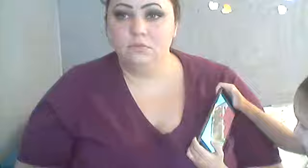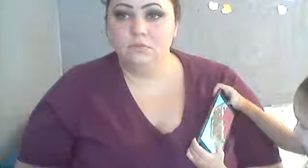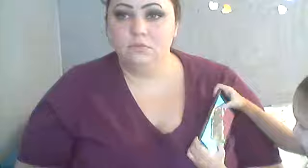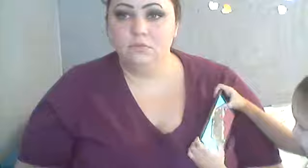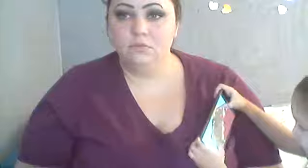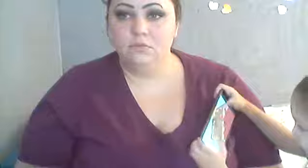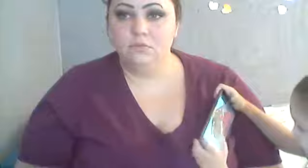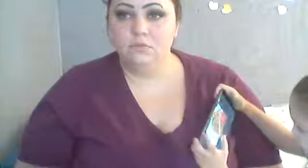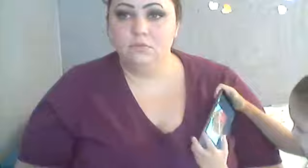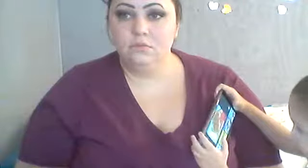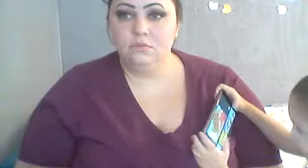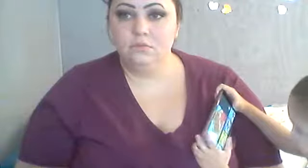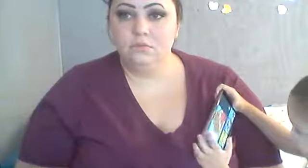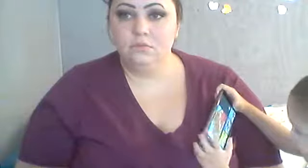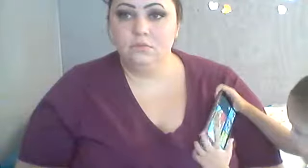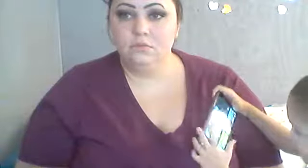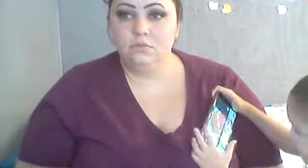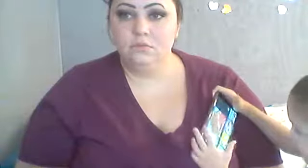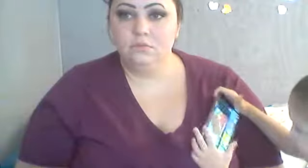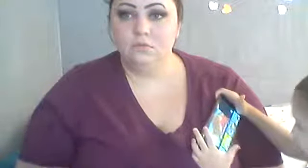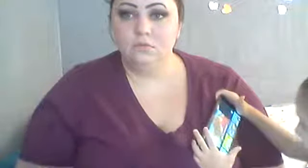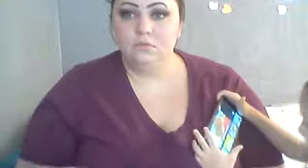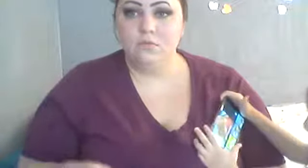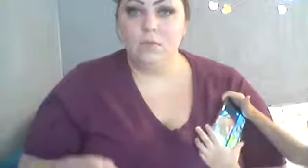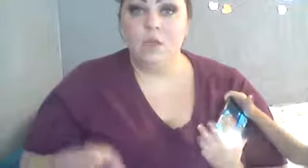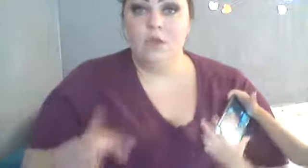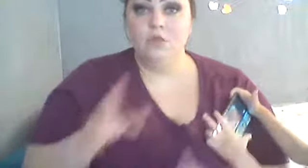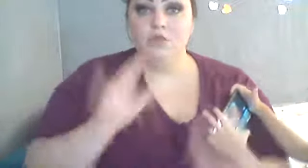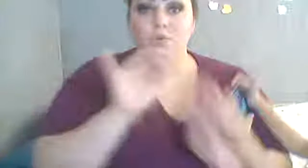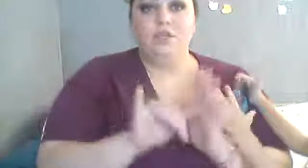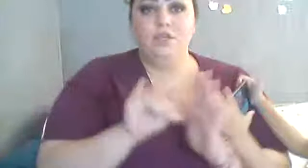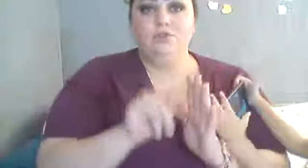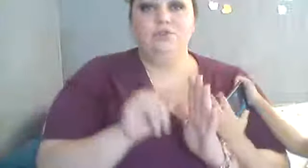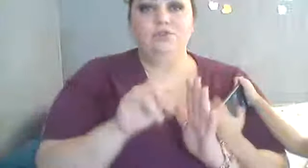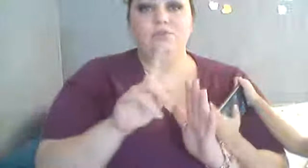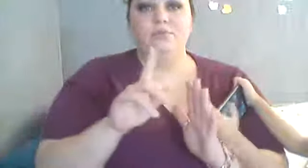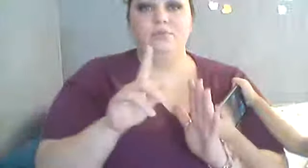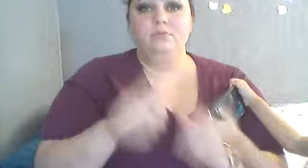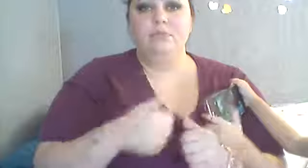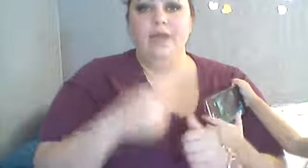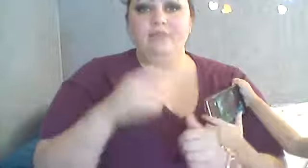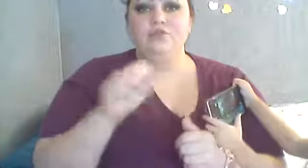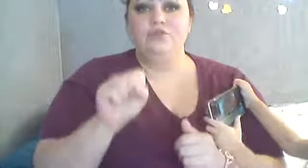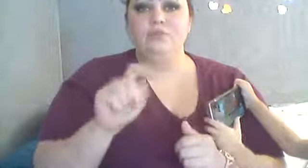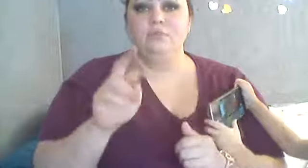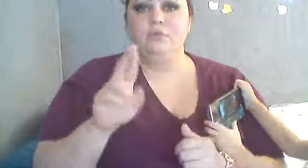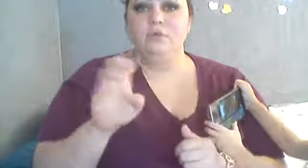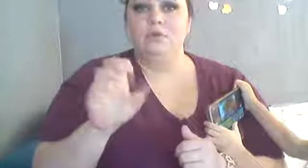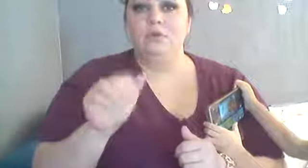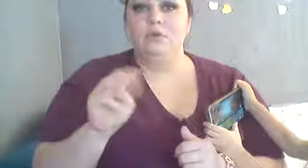To what, the YouTube? live stream